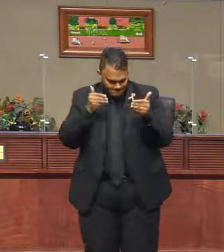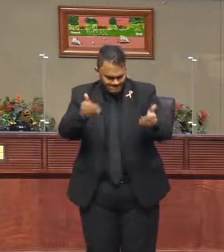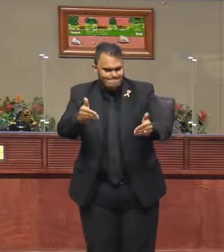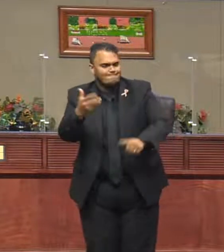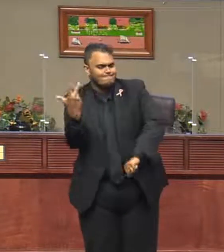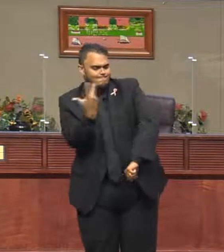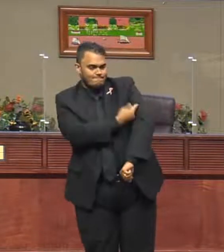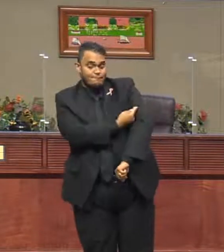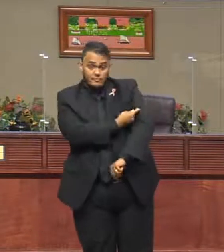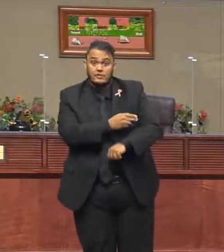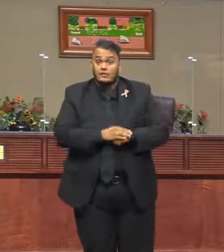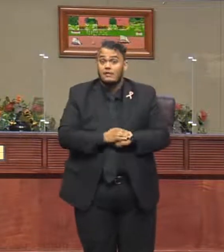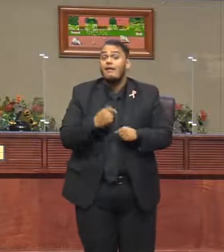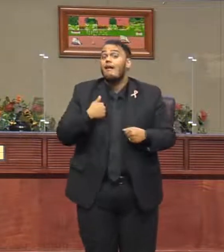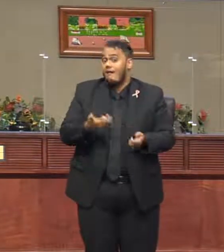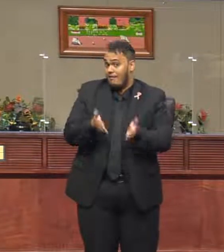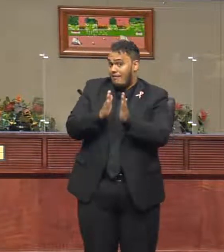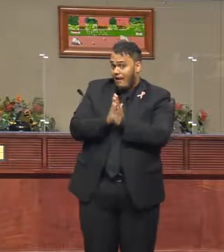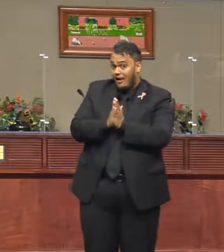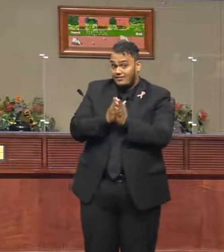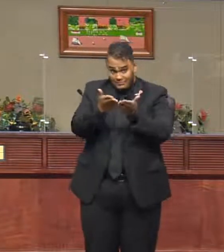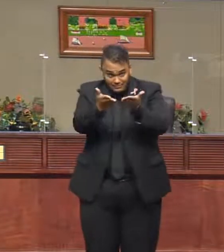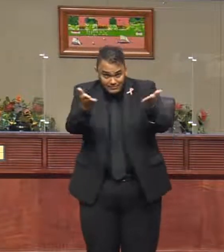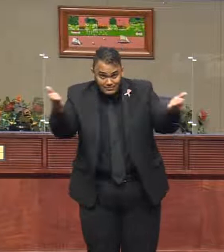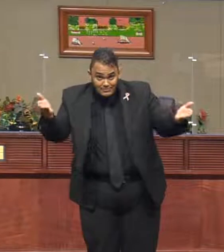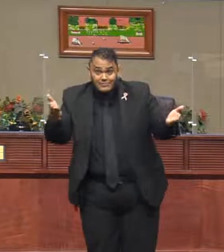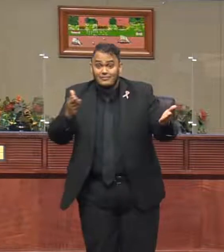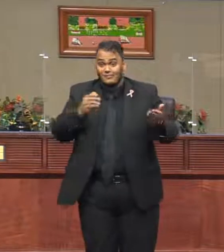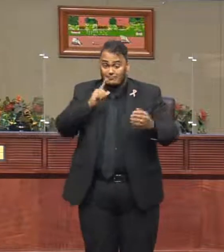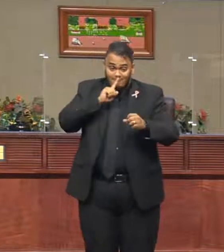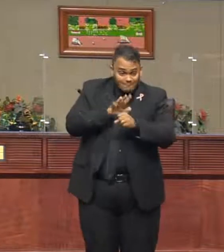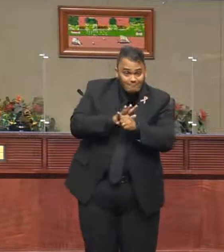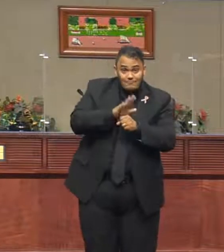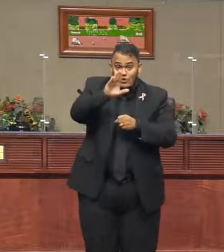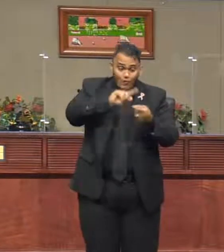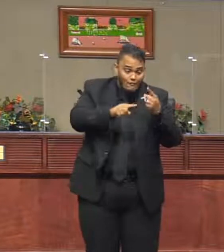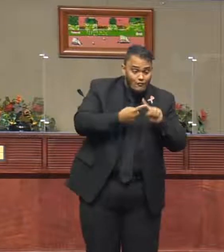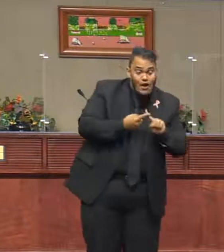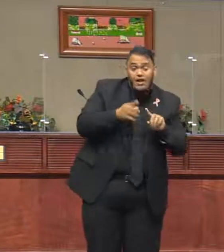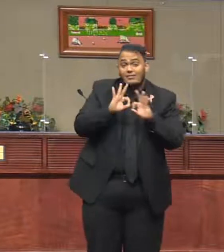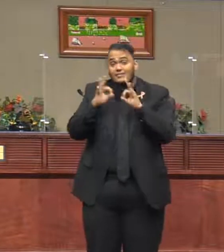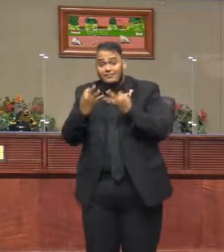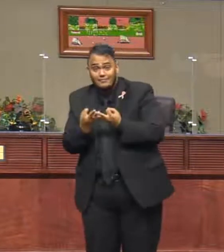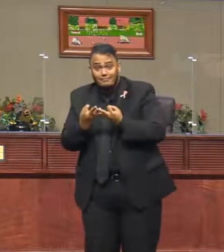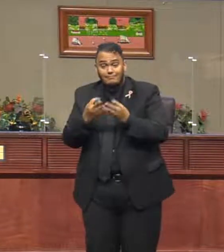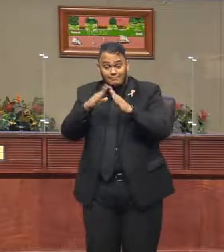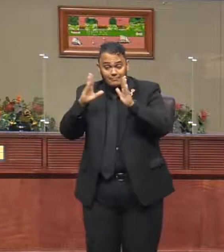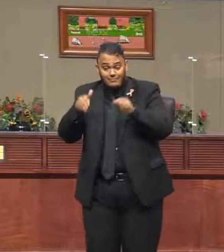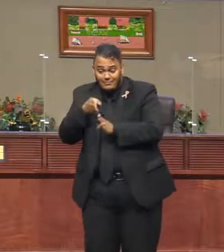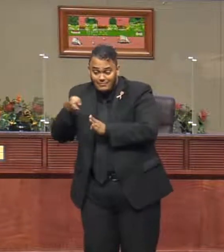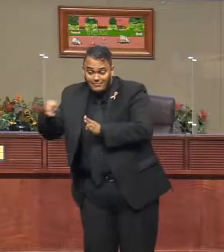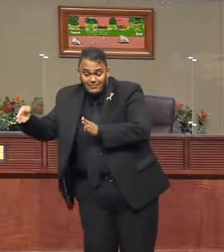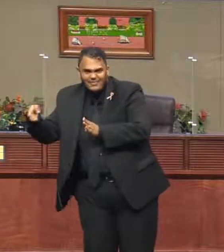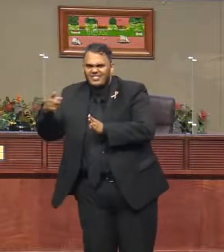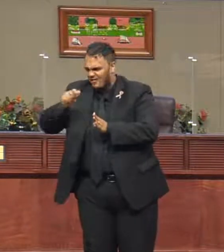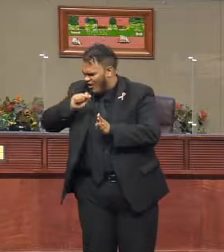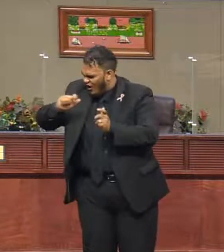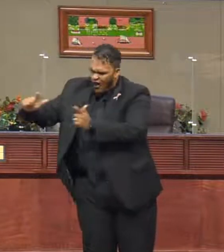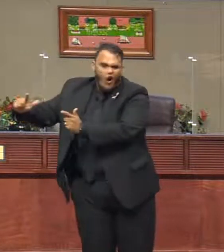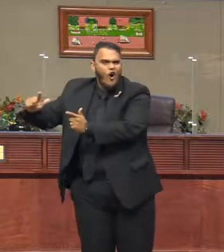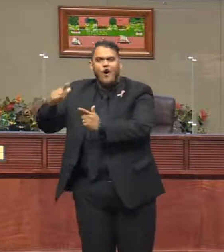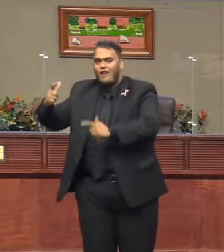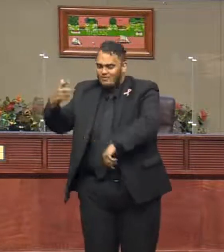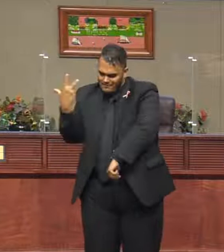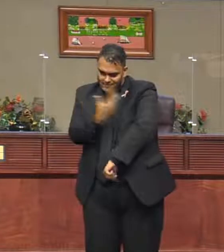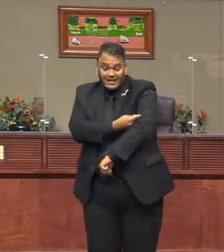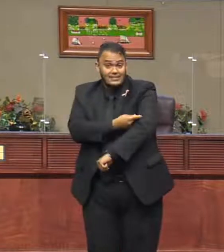to make sure their families, friends, and neighbors are fully vaccinated to keep the coronavirus at bay. We'll be